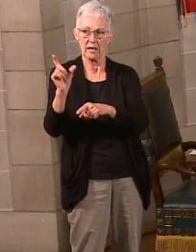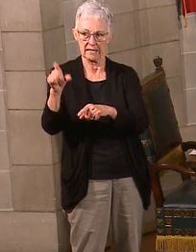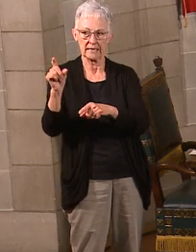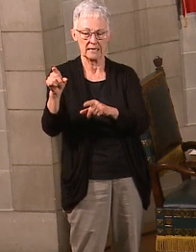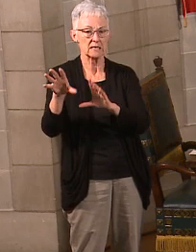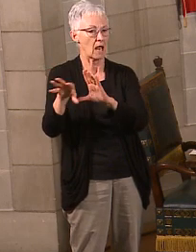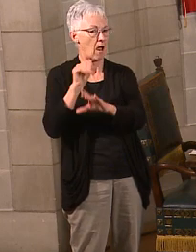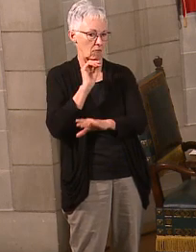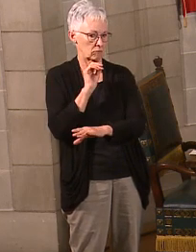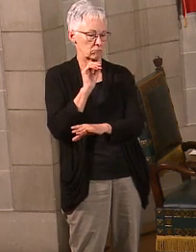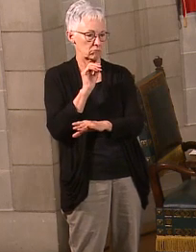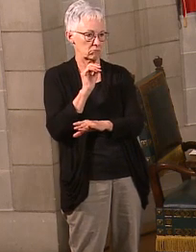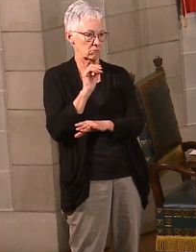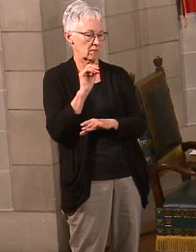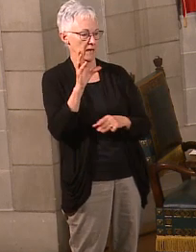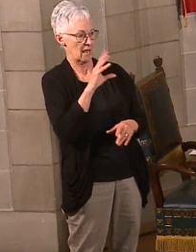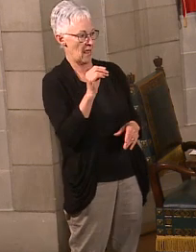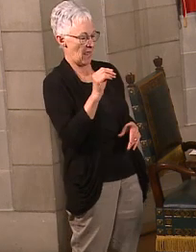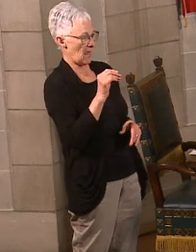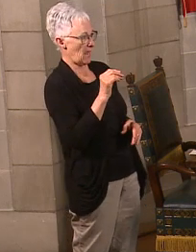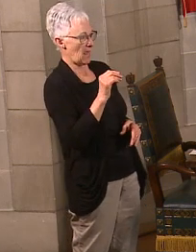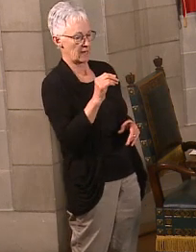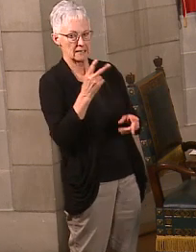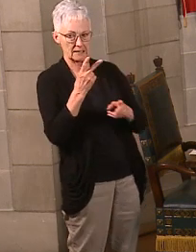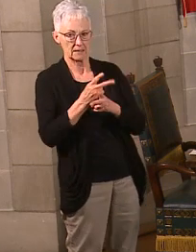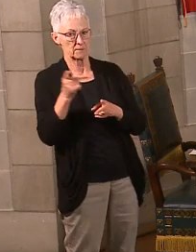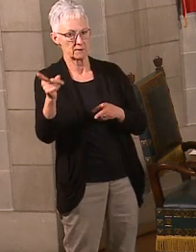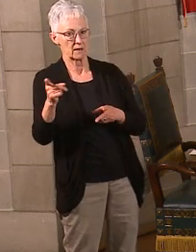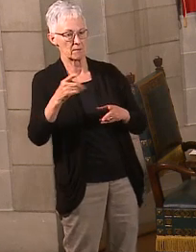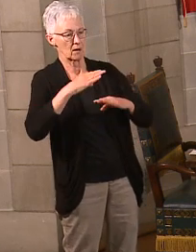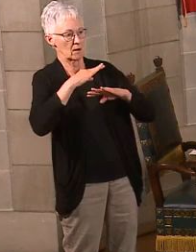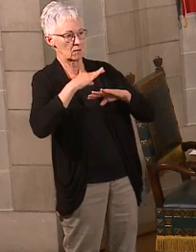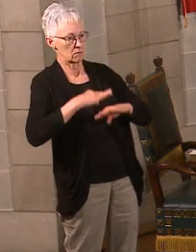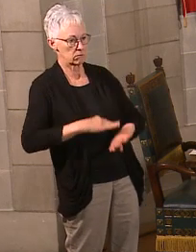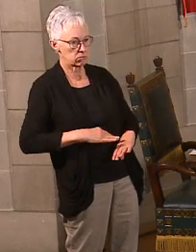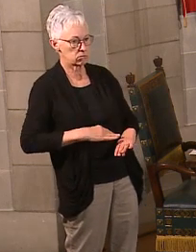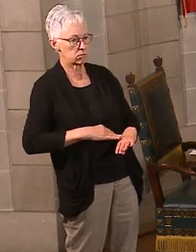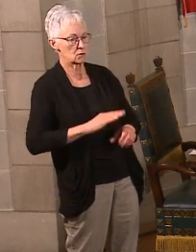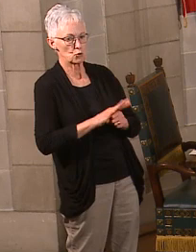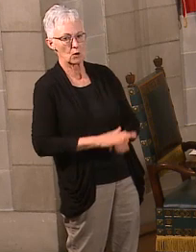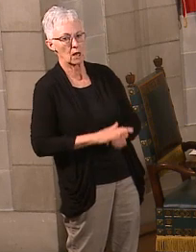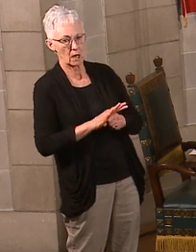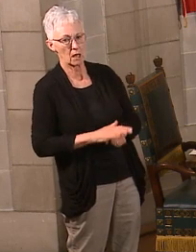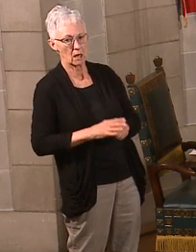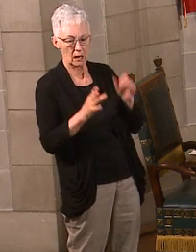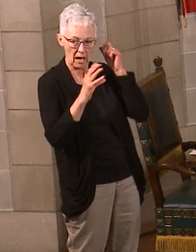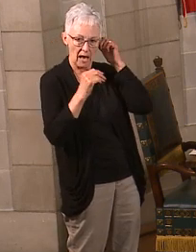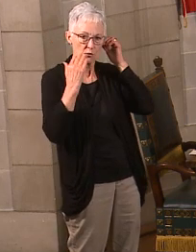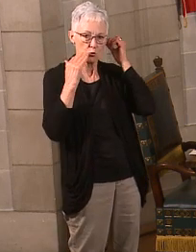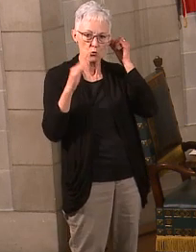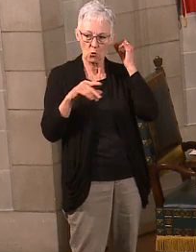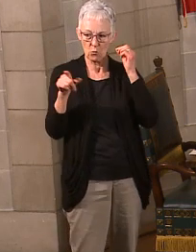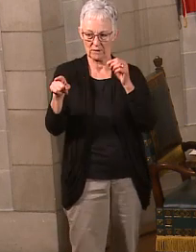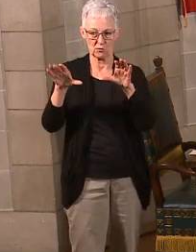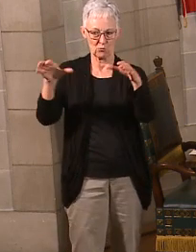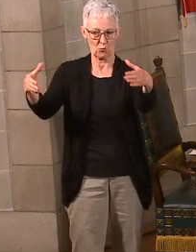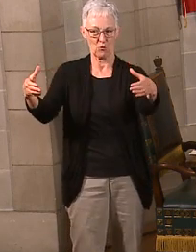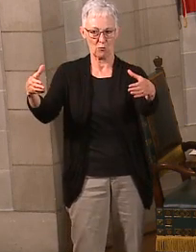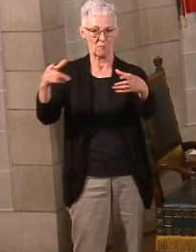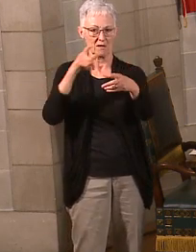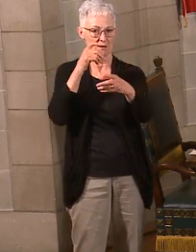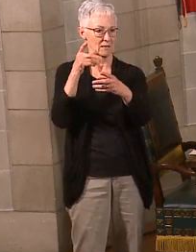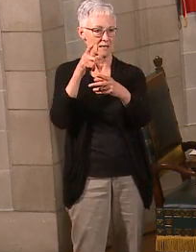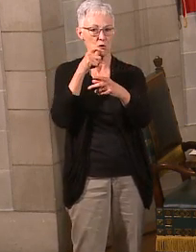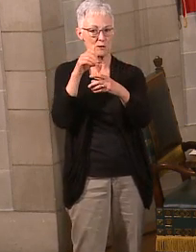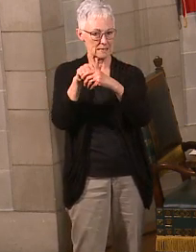and recognizing that we're dealing with a population of people that aren't known for a lot of compliance and following the rules and those kind of things.